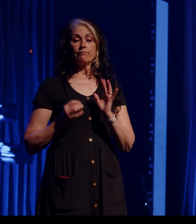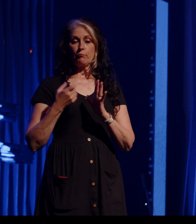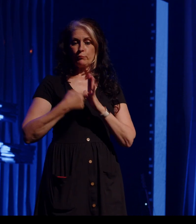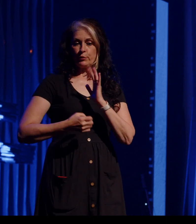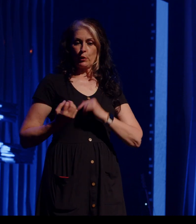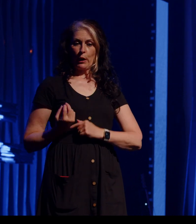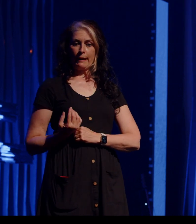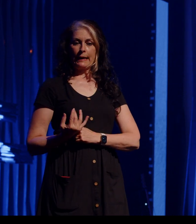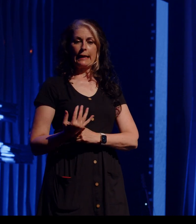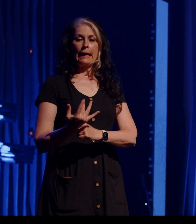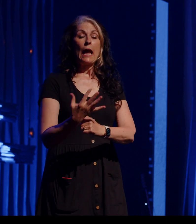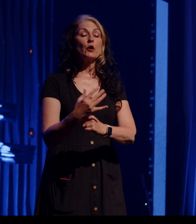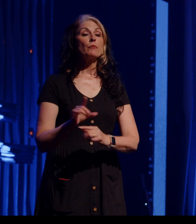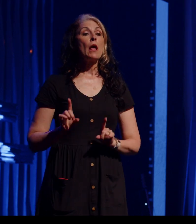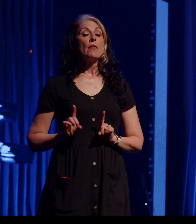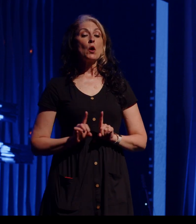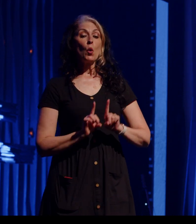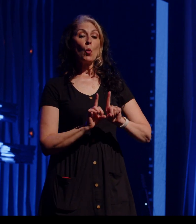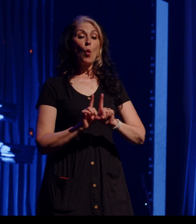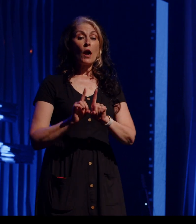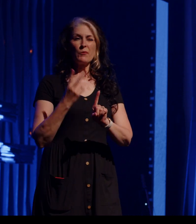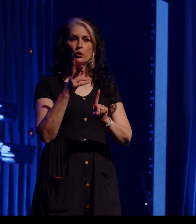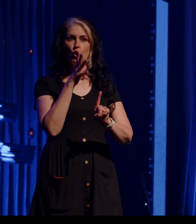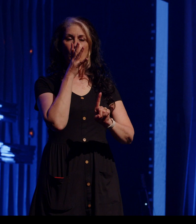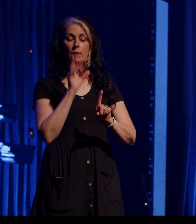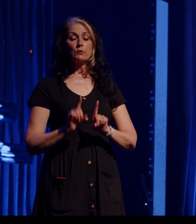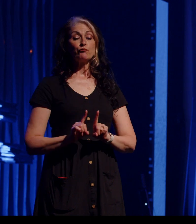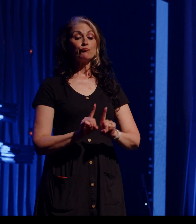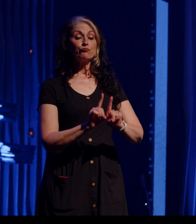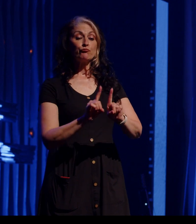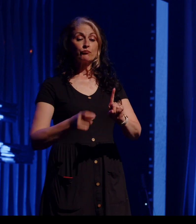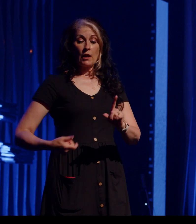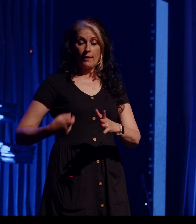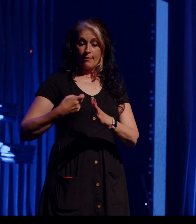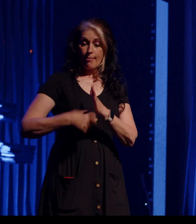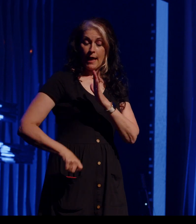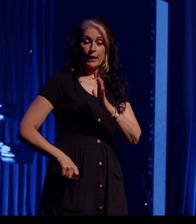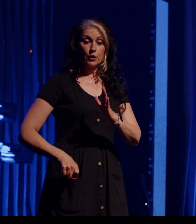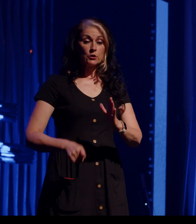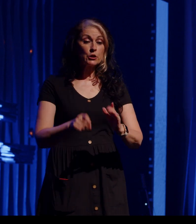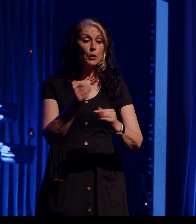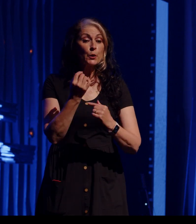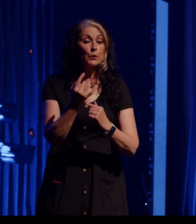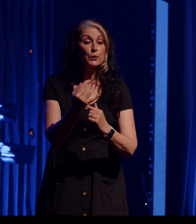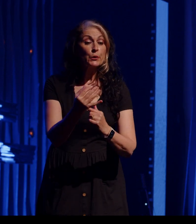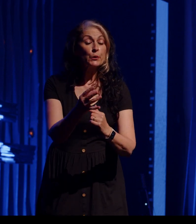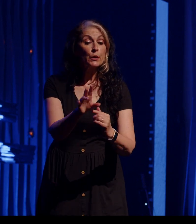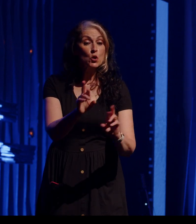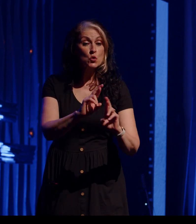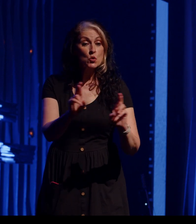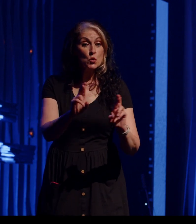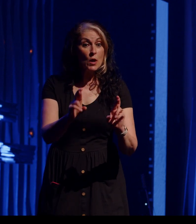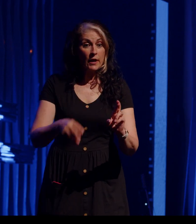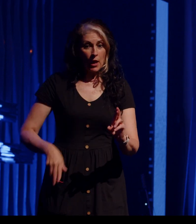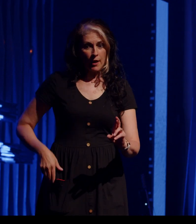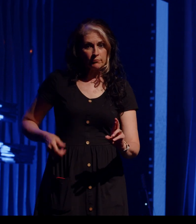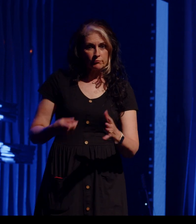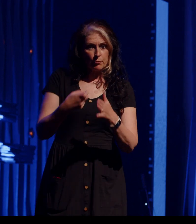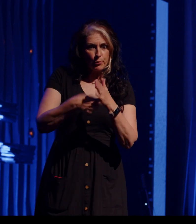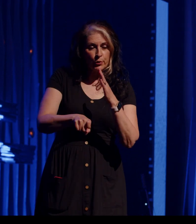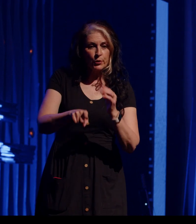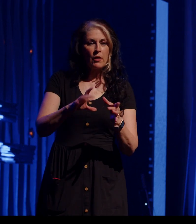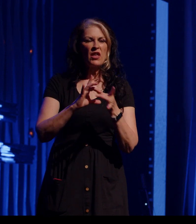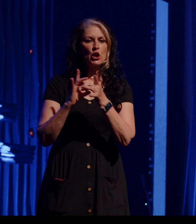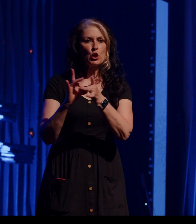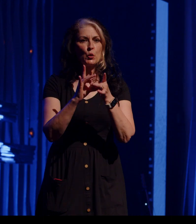walked up the aisle very beautifully. She took the lighter and was going to light the little candle that she had in her hand to light the